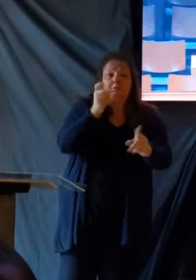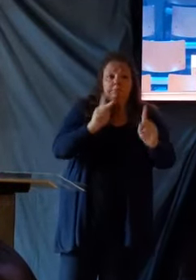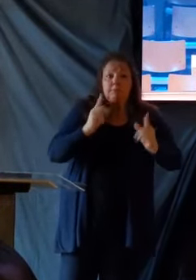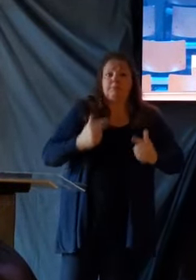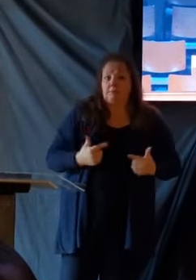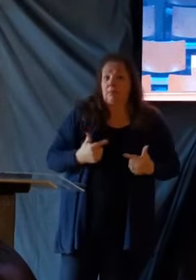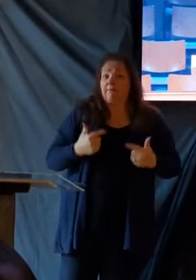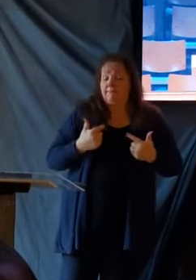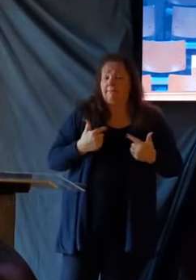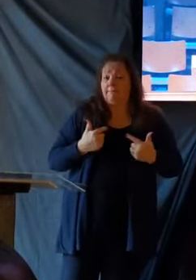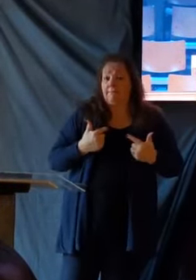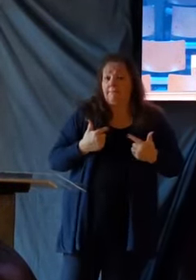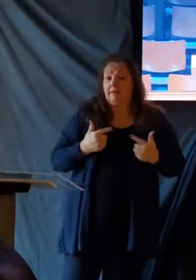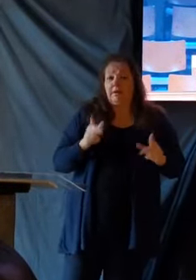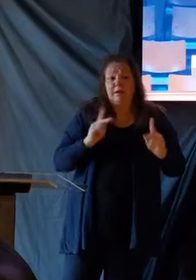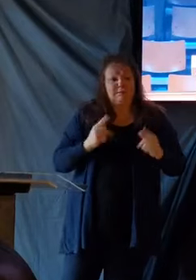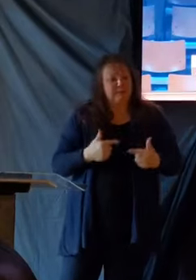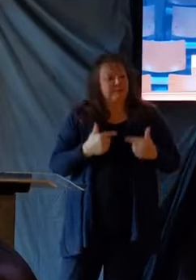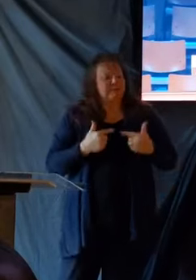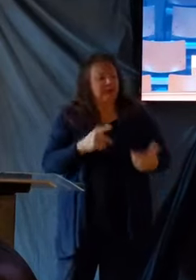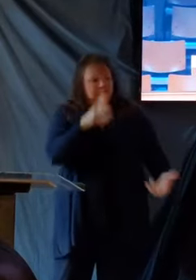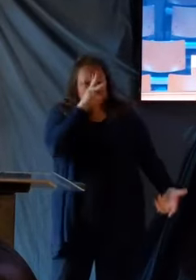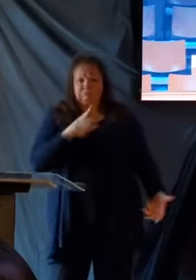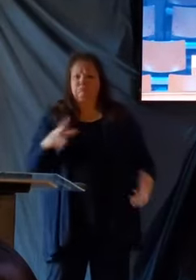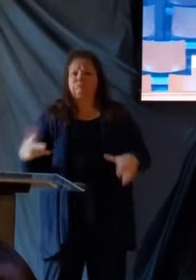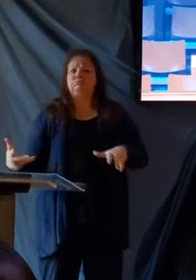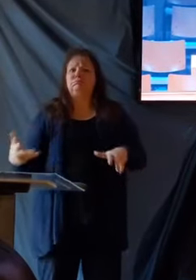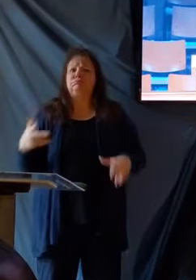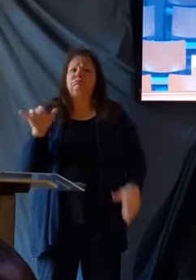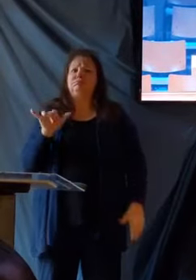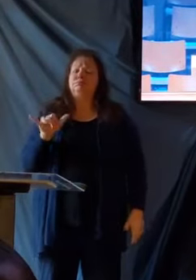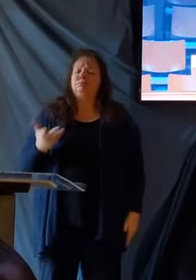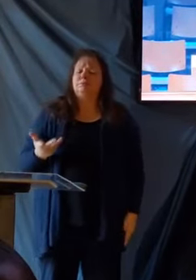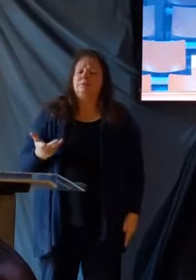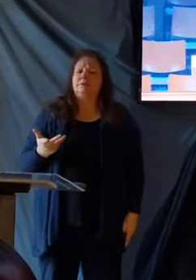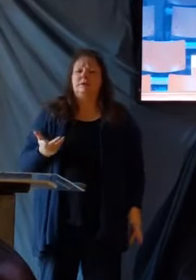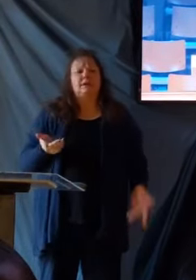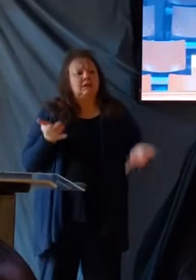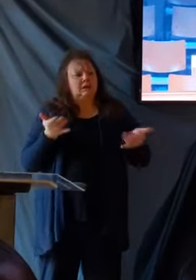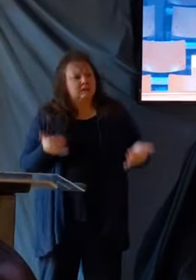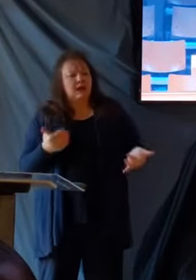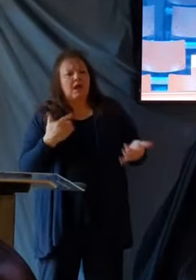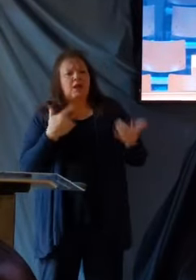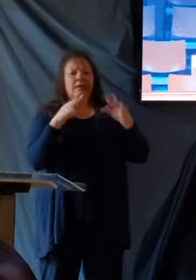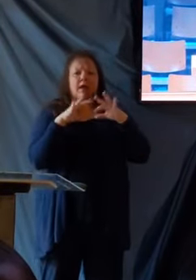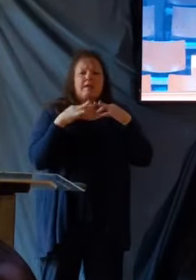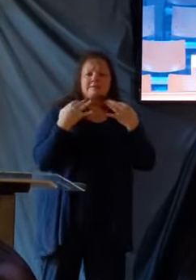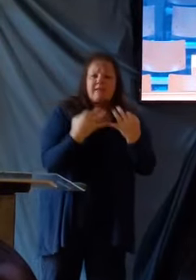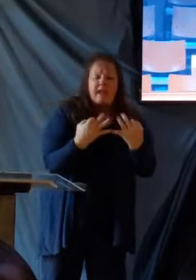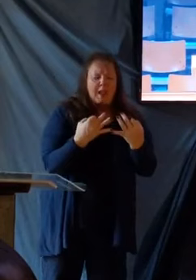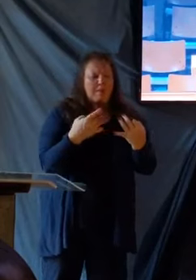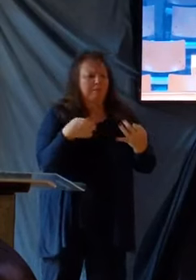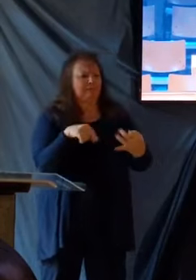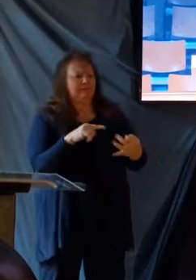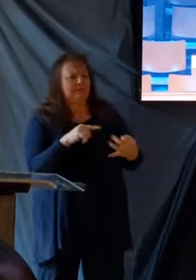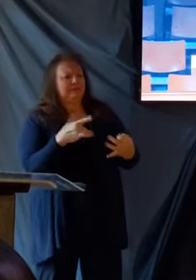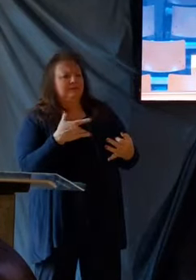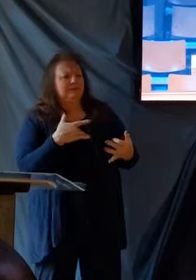lives so that people's lives are unsettled. Now we have families that are